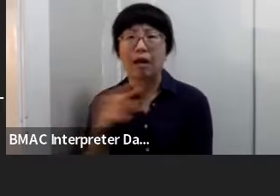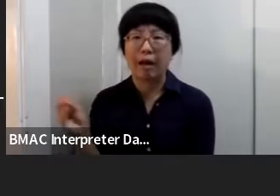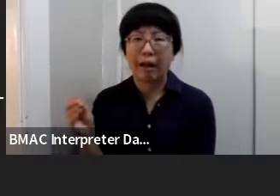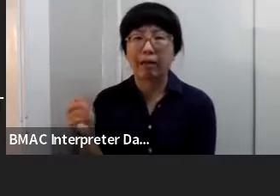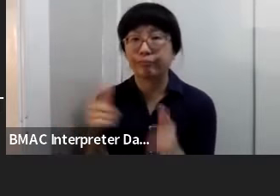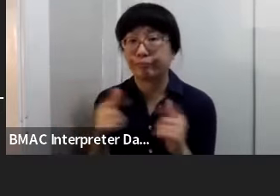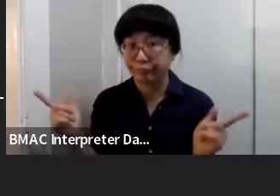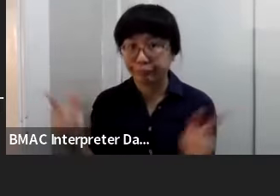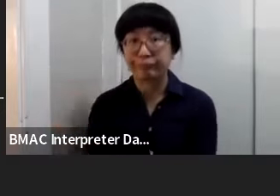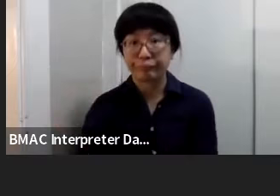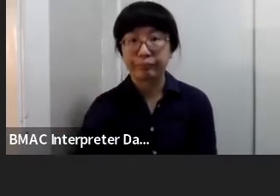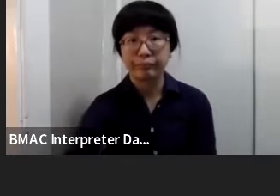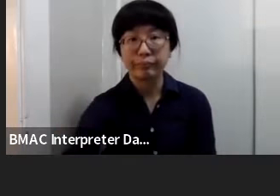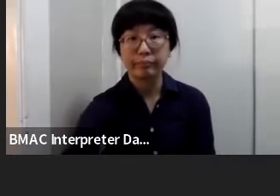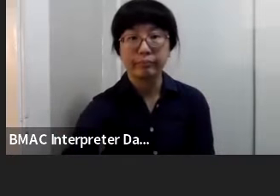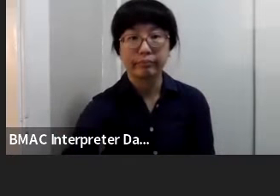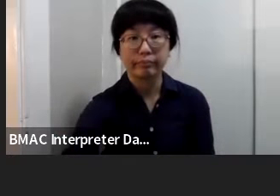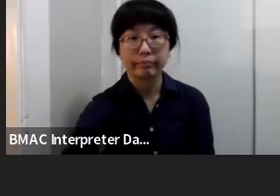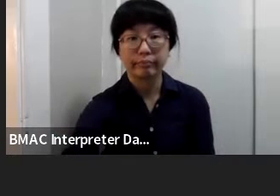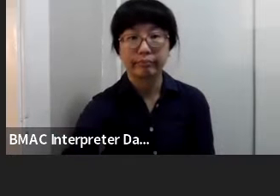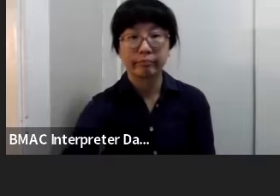things up.